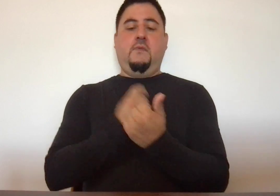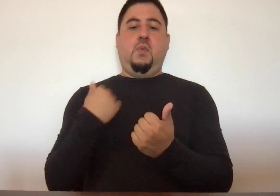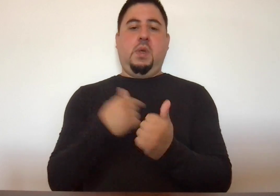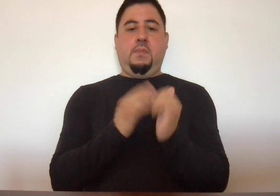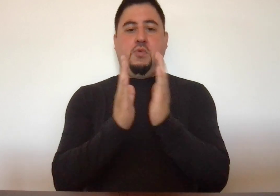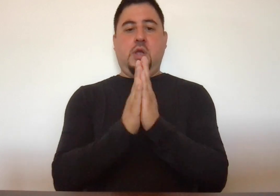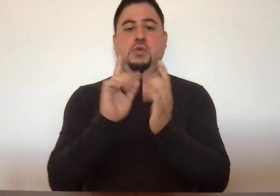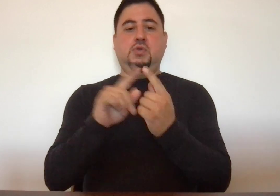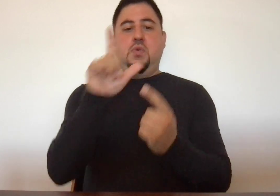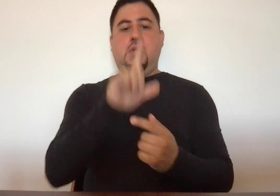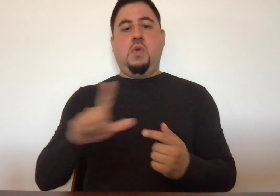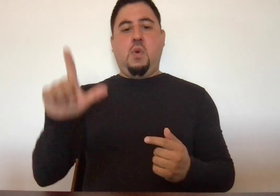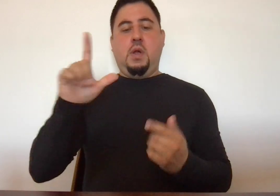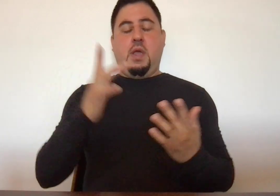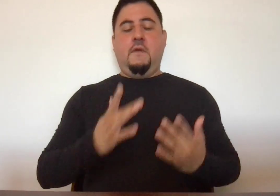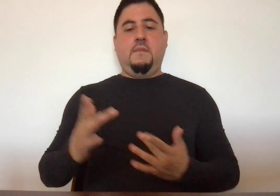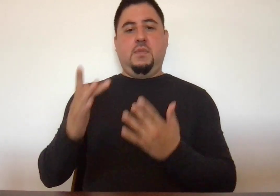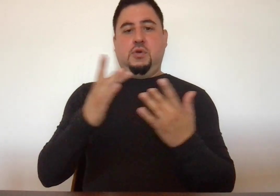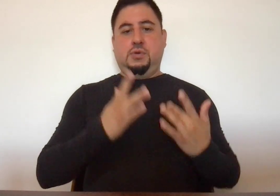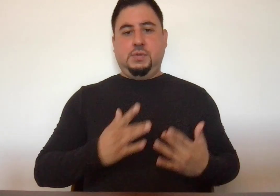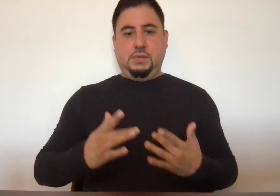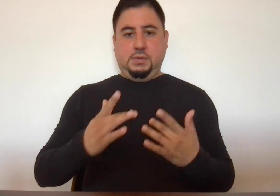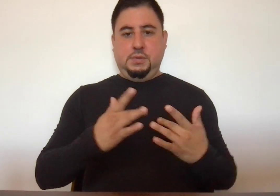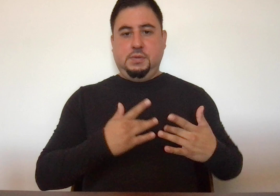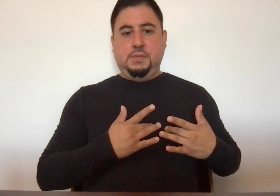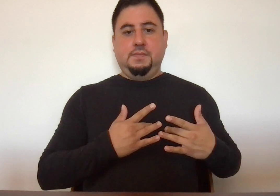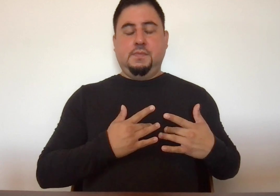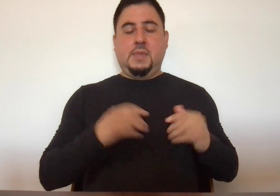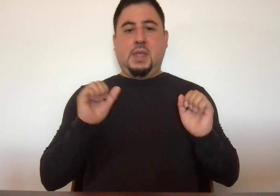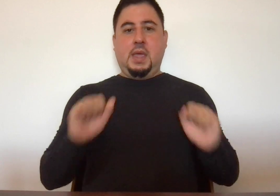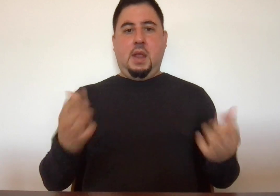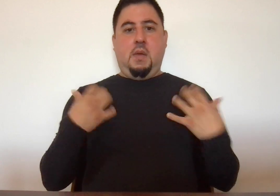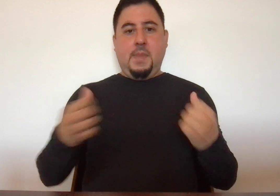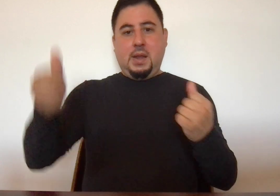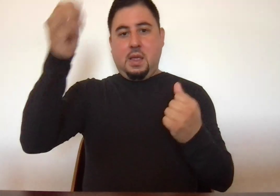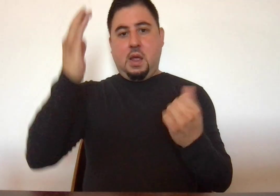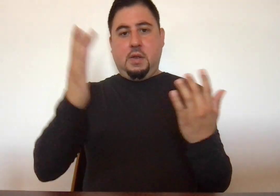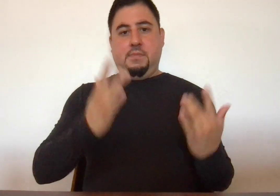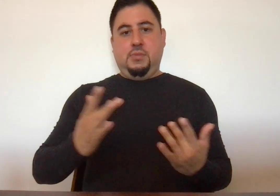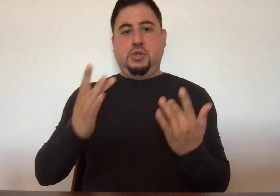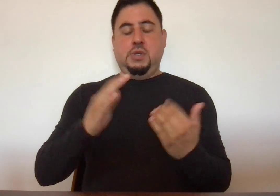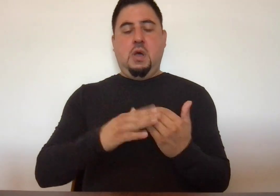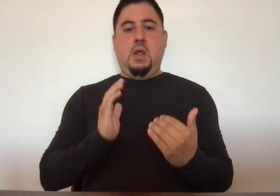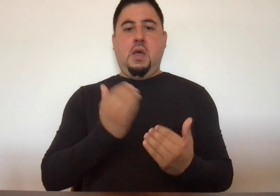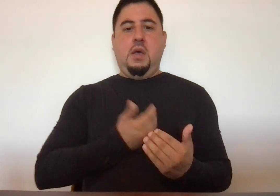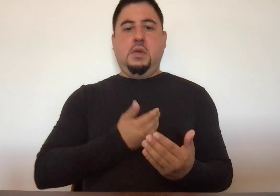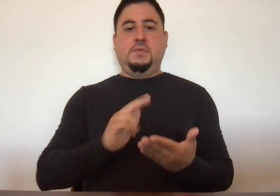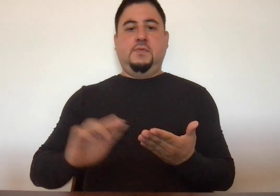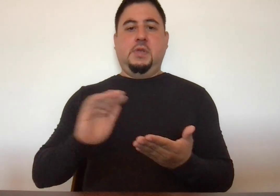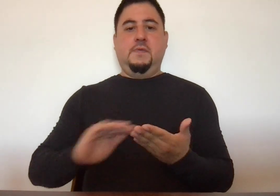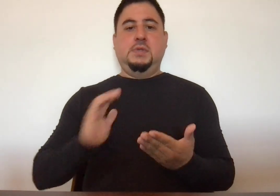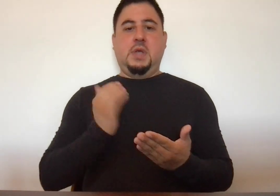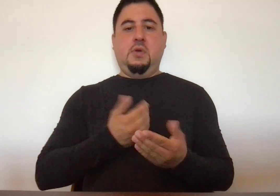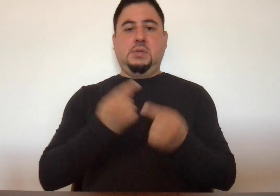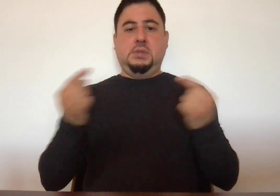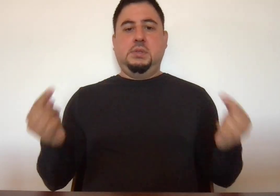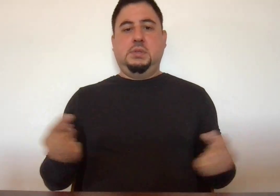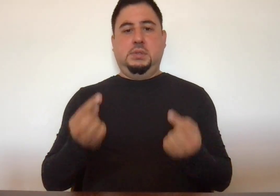you, Lord, have mercy. Lord, have mercy. May Almighty God have mercy on us. Forgive us our sin,